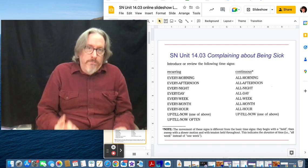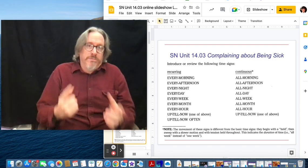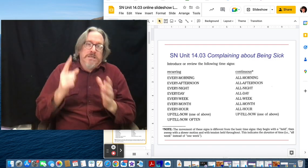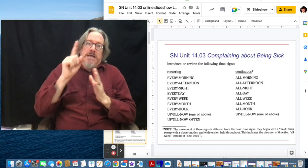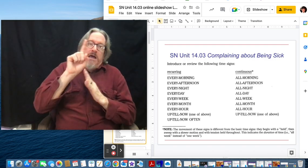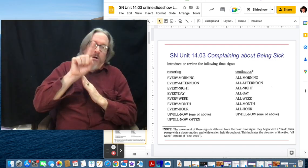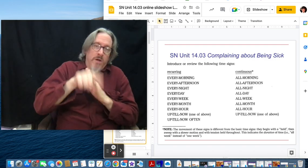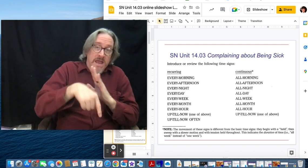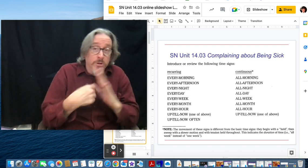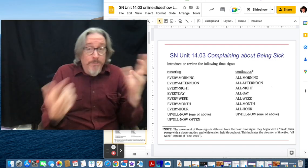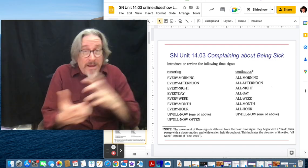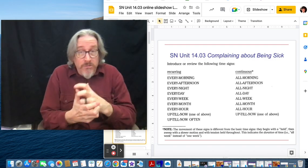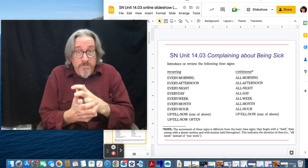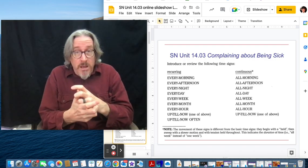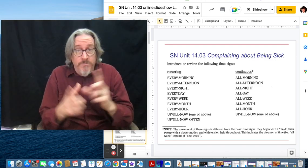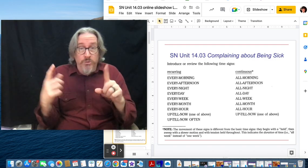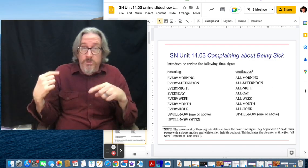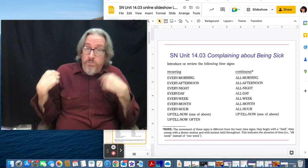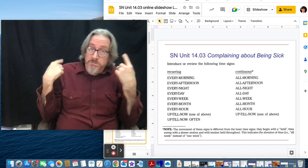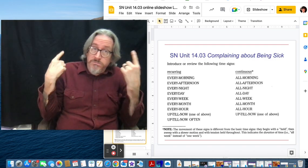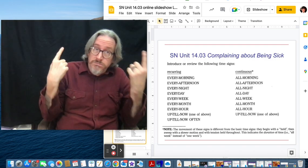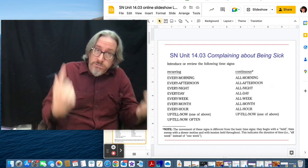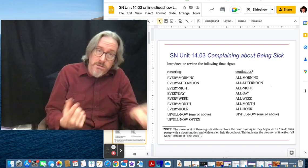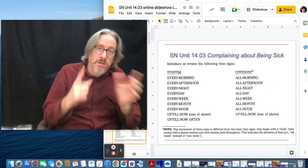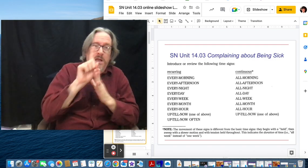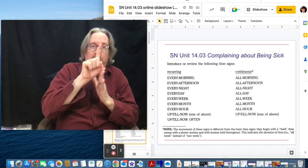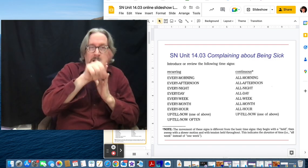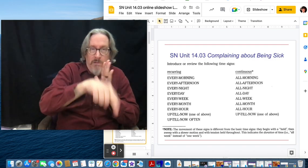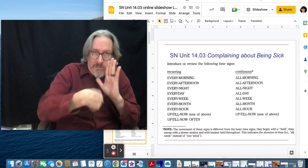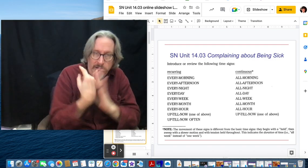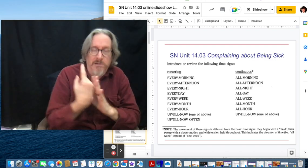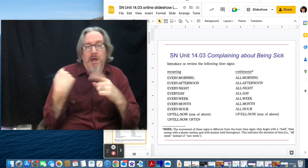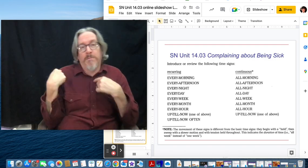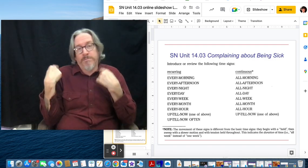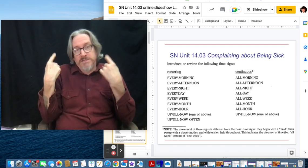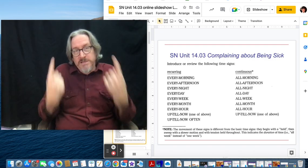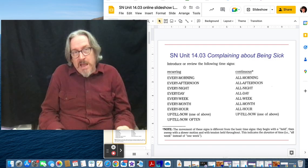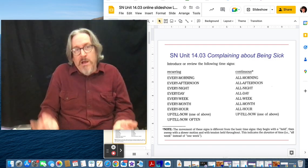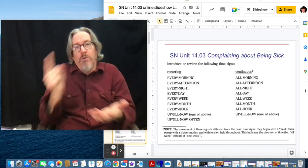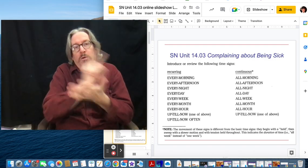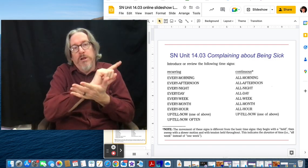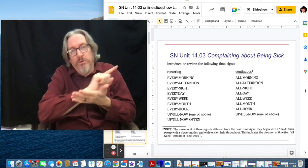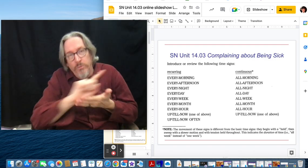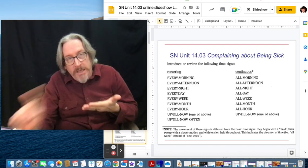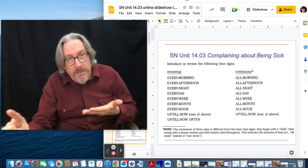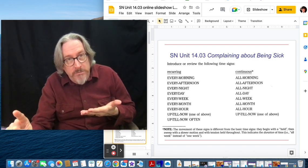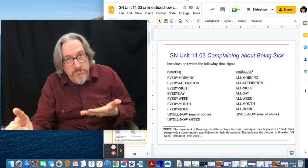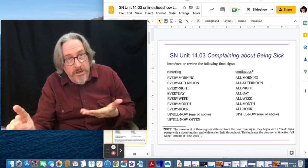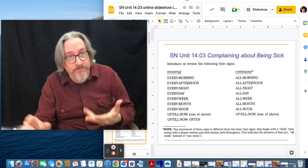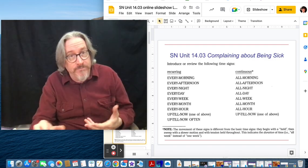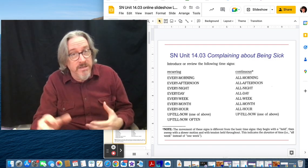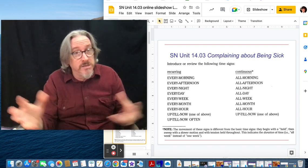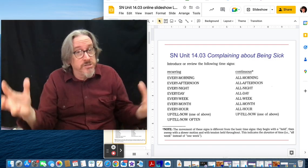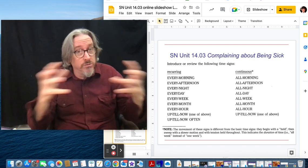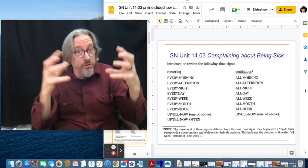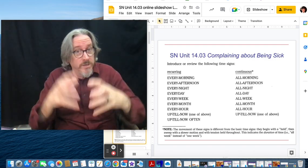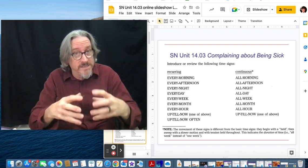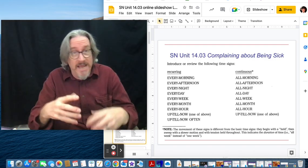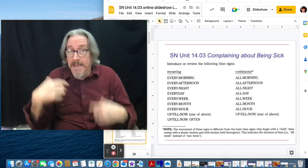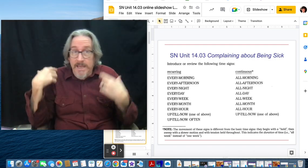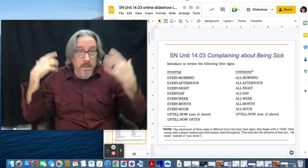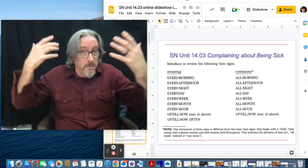up to now, and you can pair them up. You can do 1 hour up to now, 1 week, right? So